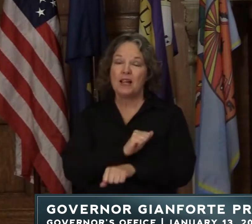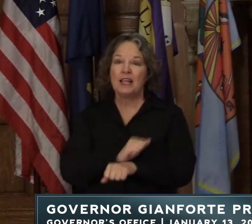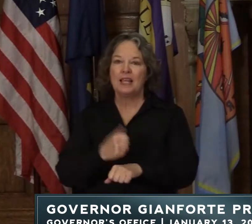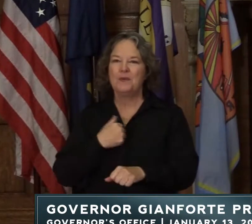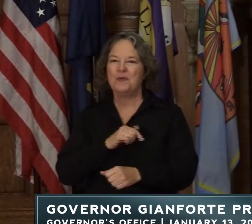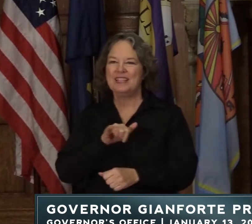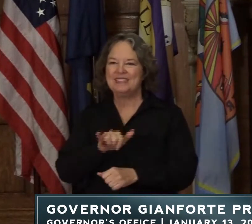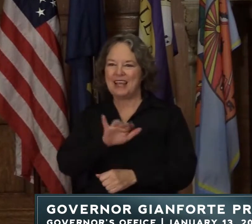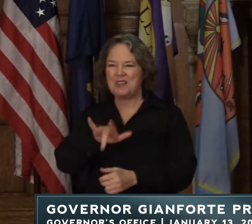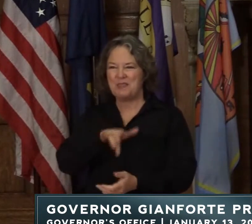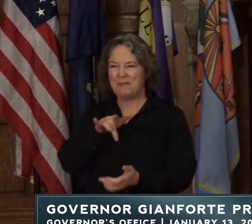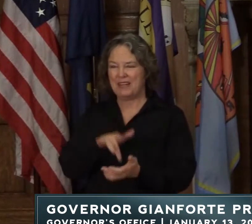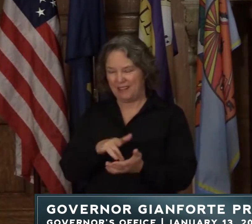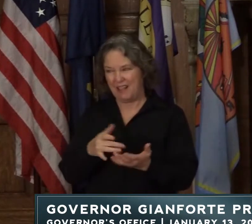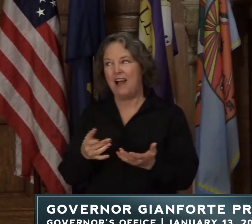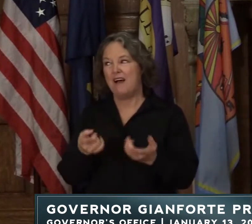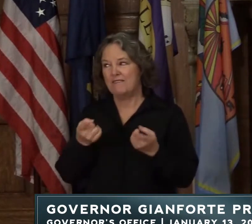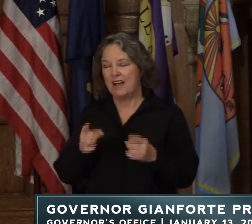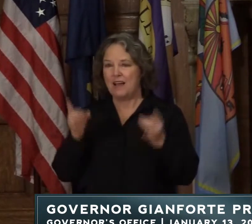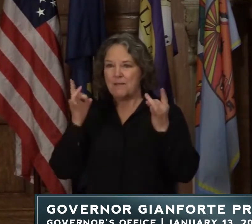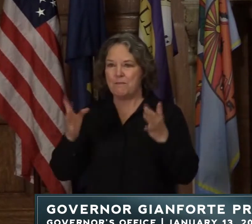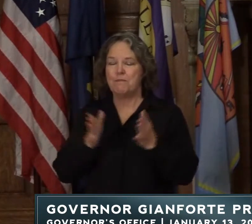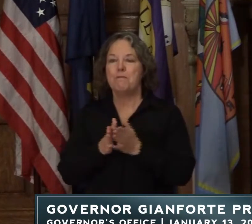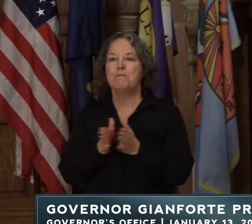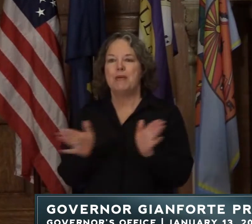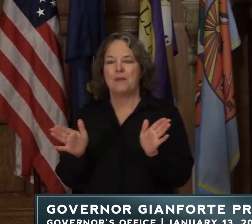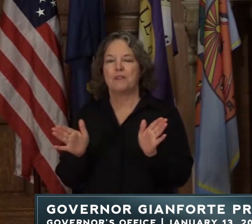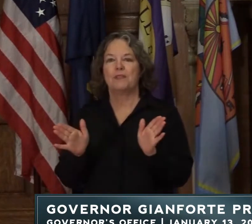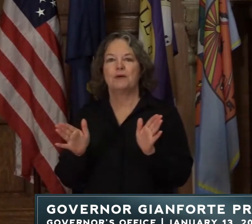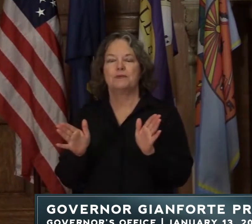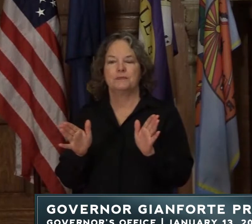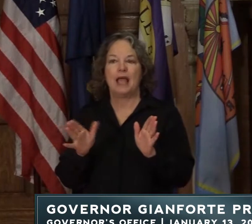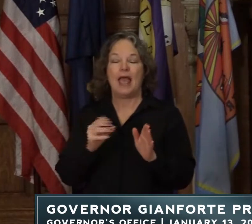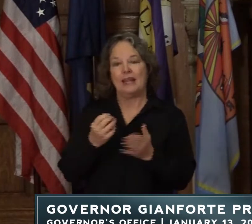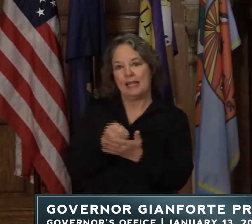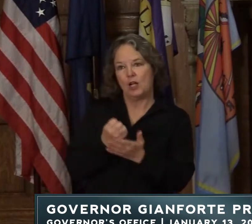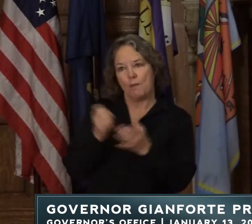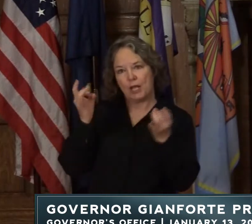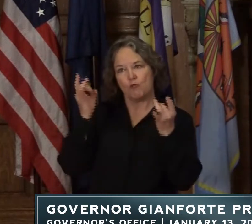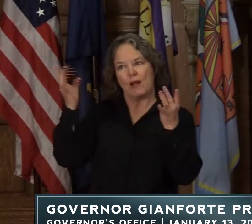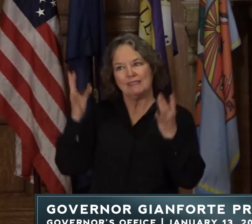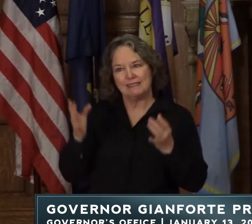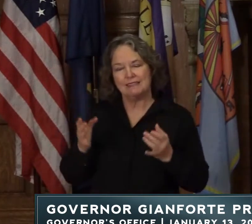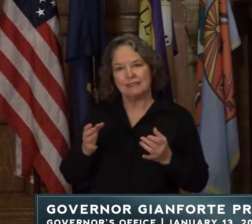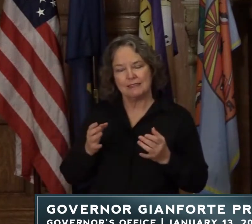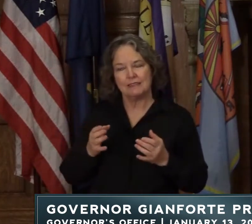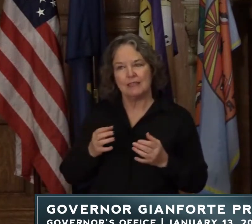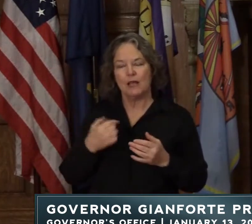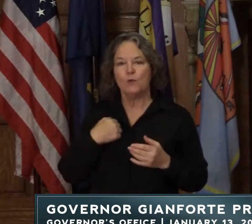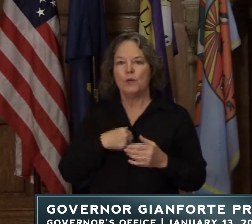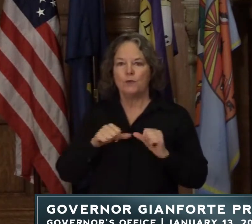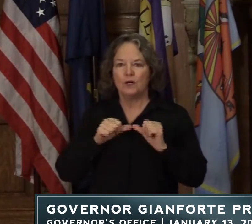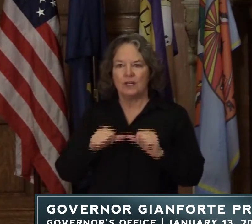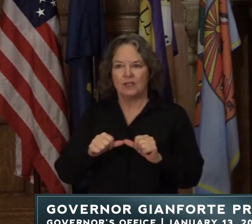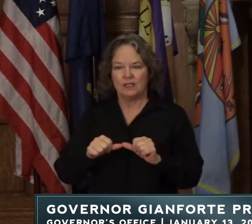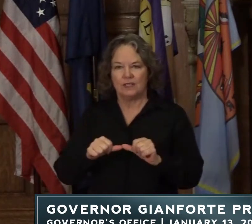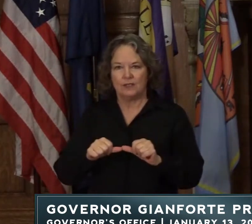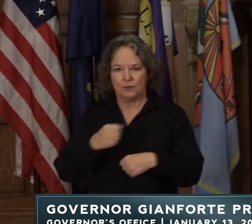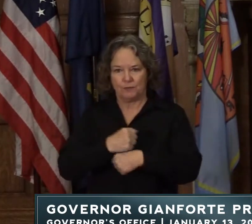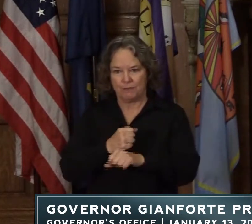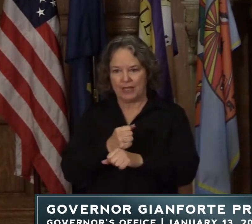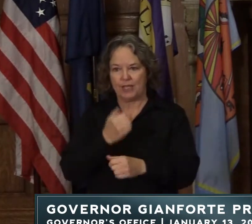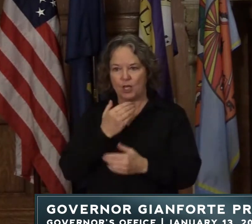middle of a public health crisis and an economic crisis, and we will continue to make common sense steps